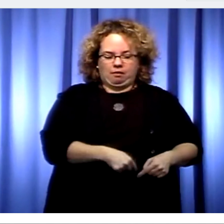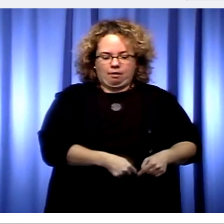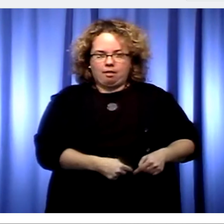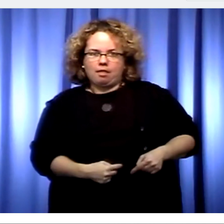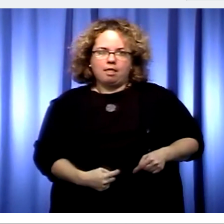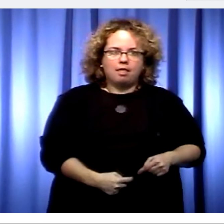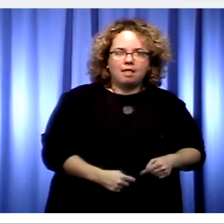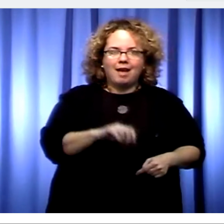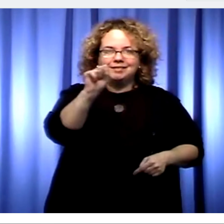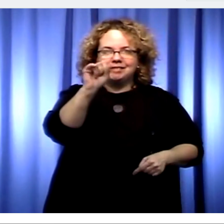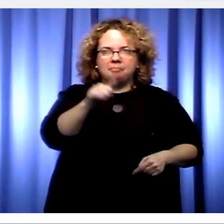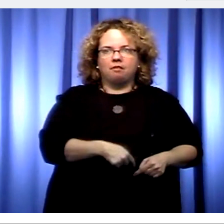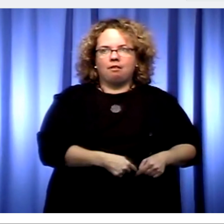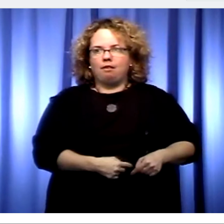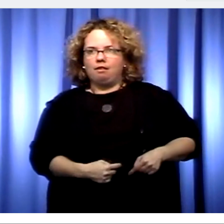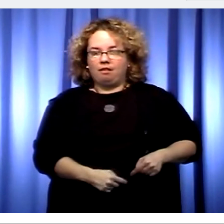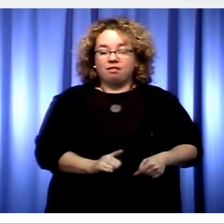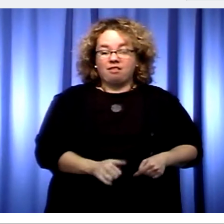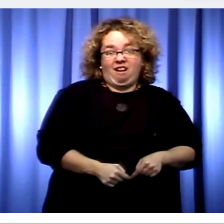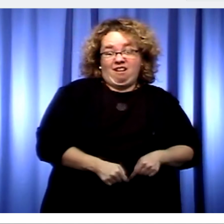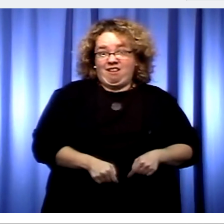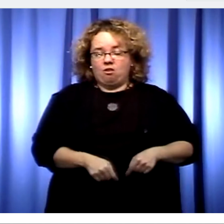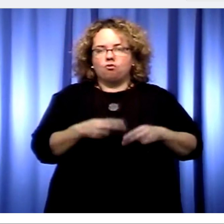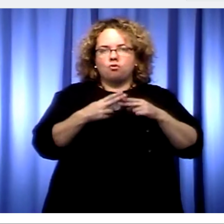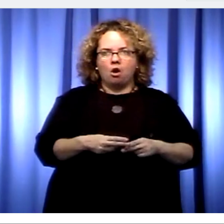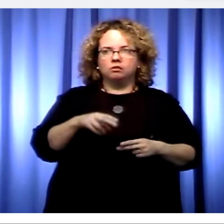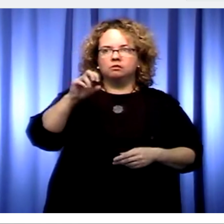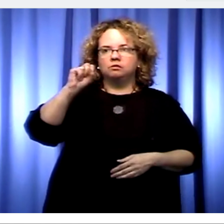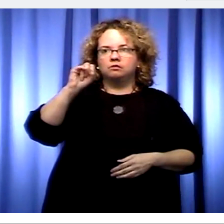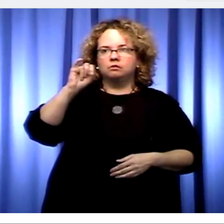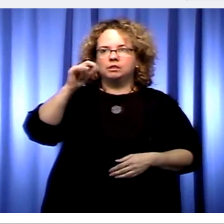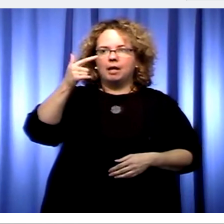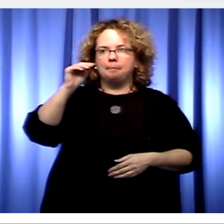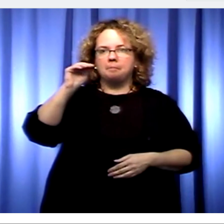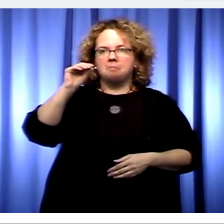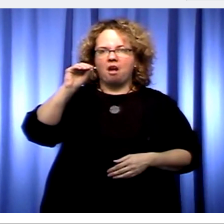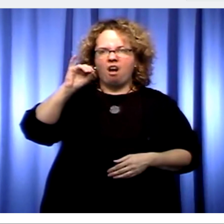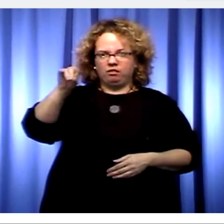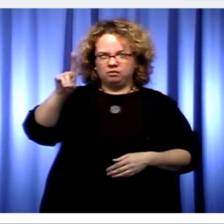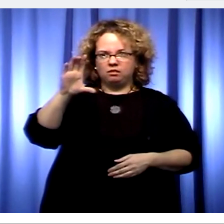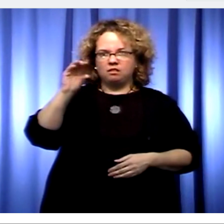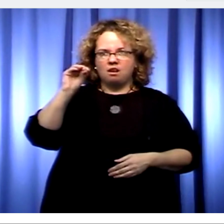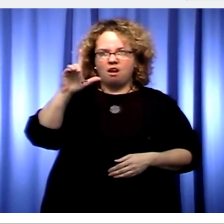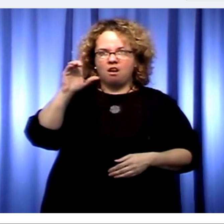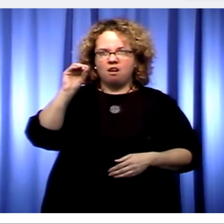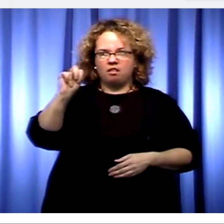your colon. And then it has this S shape there.